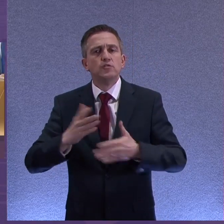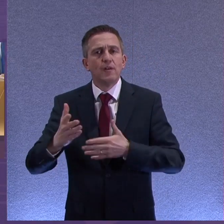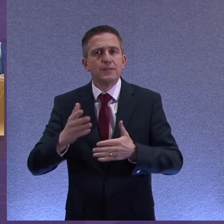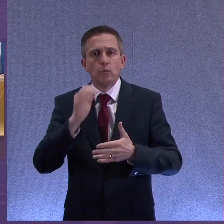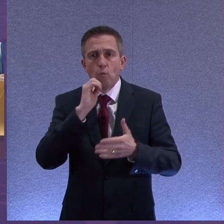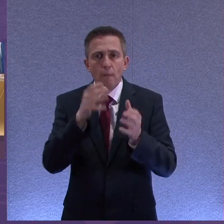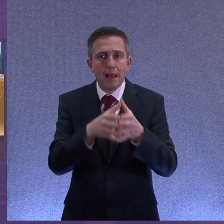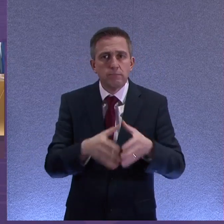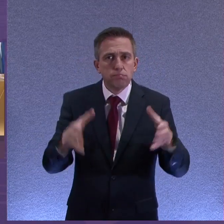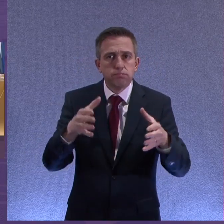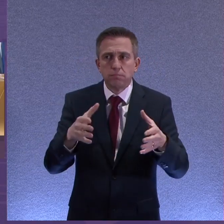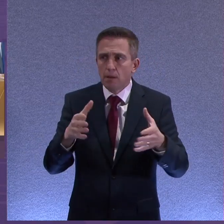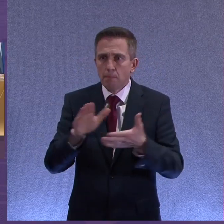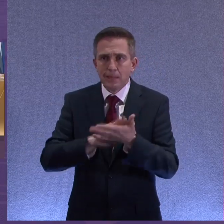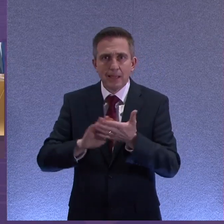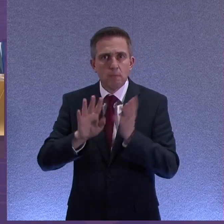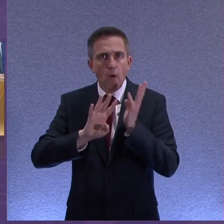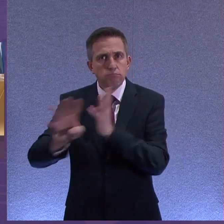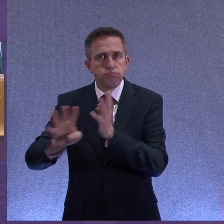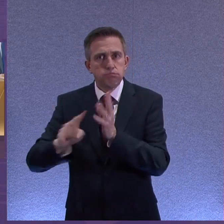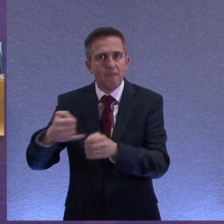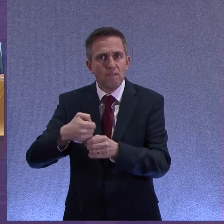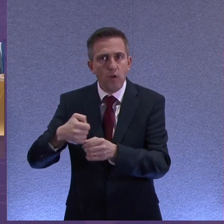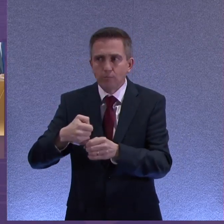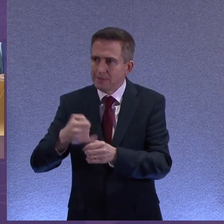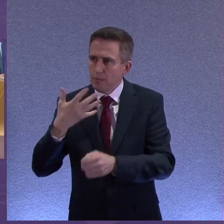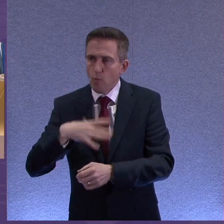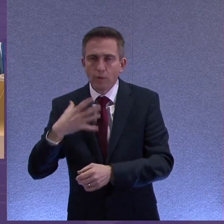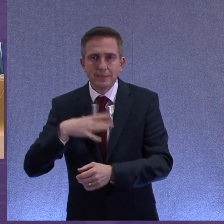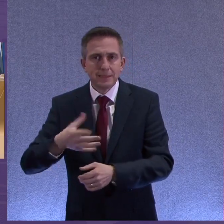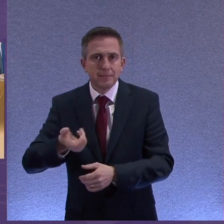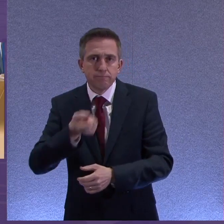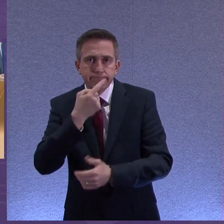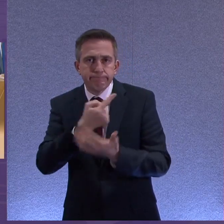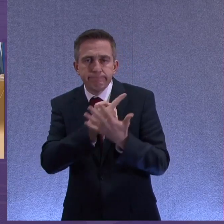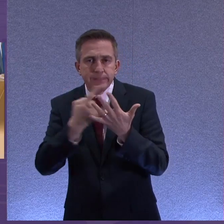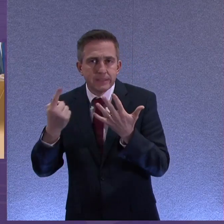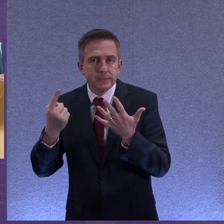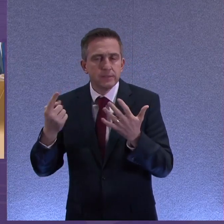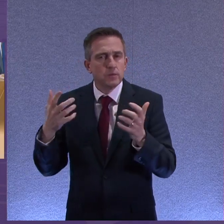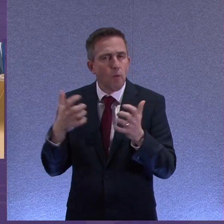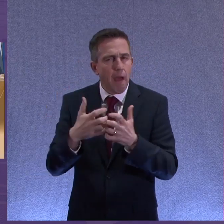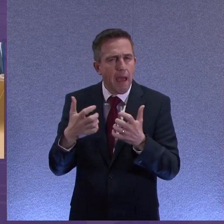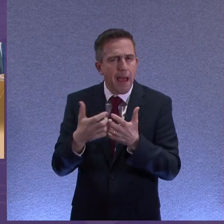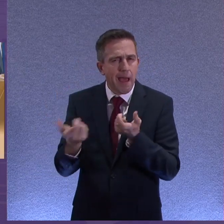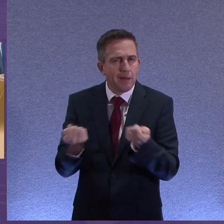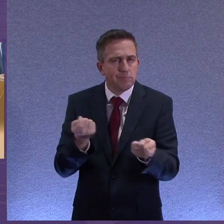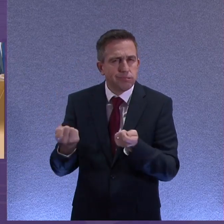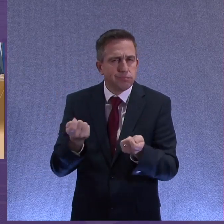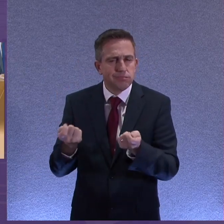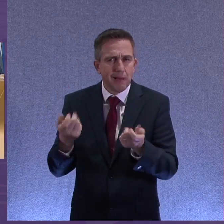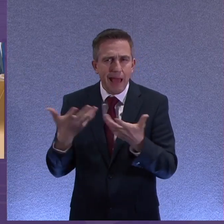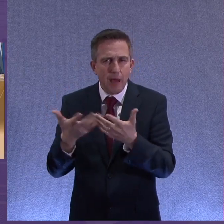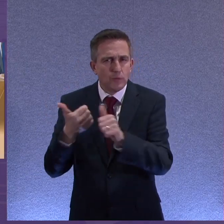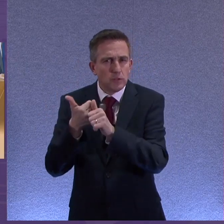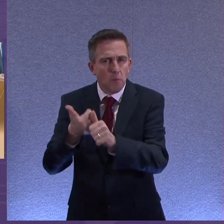on pharmacies, so I wonder what acts have been taken to make sure there's positive equipment being supplied to